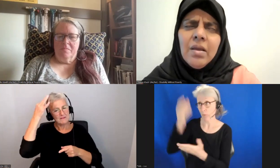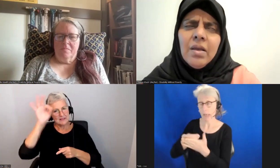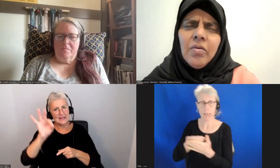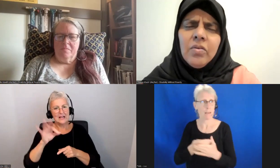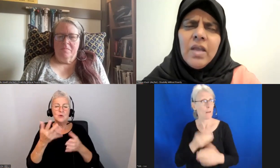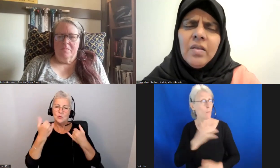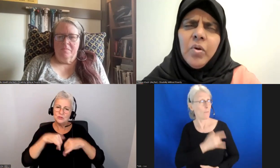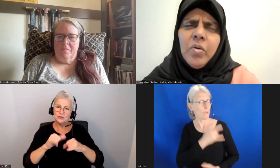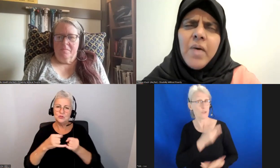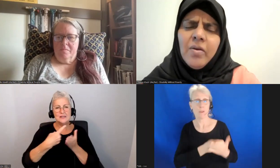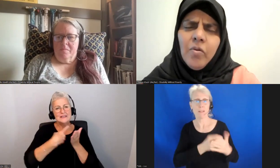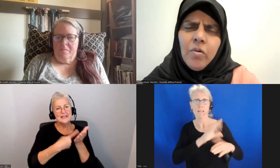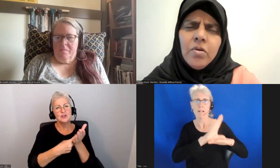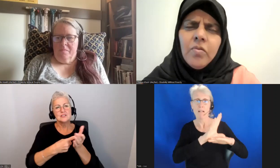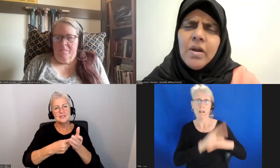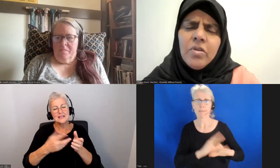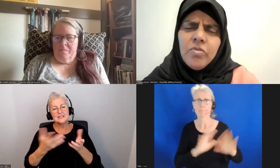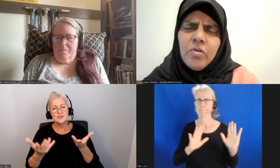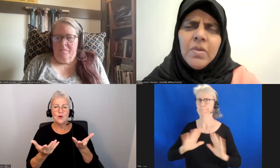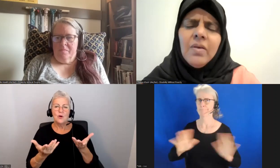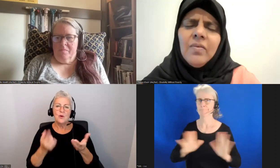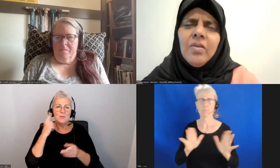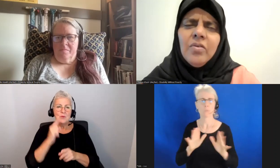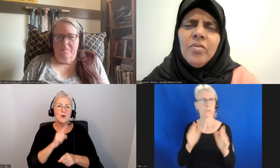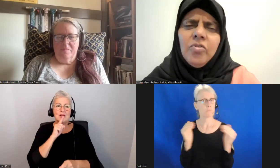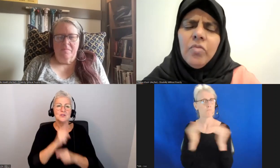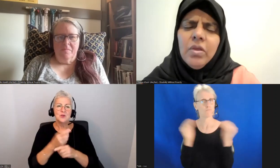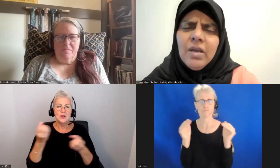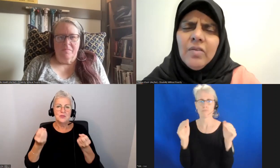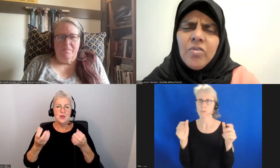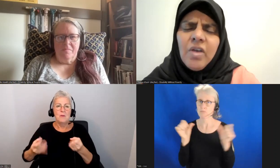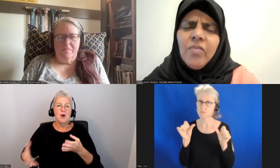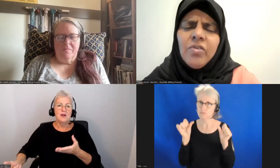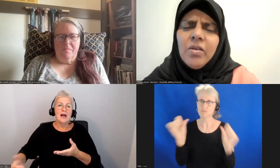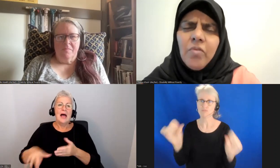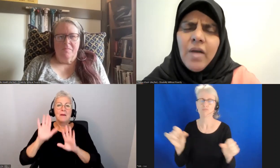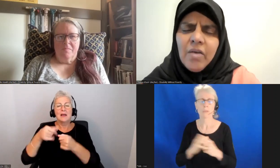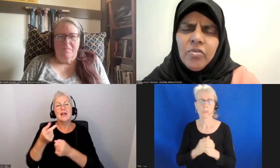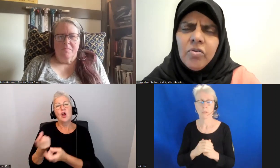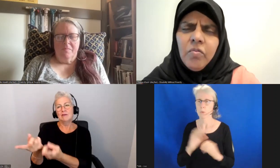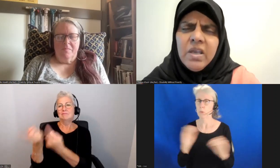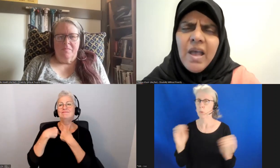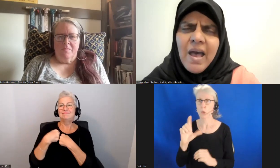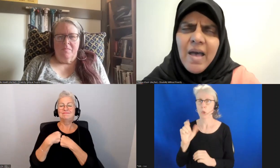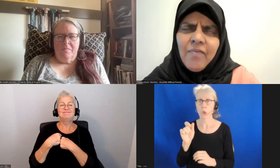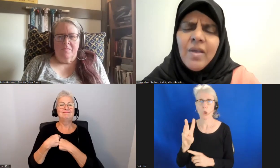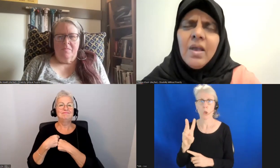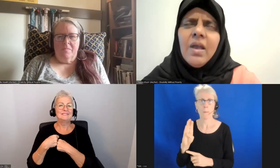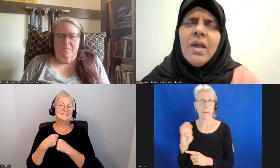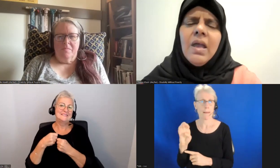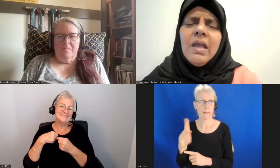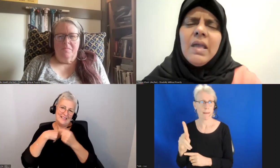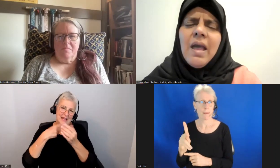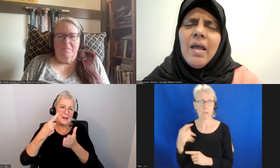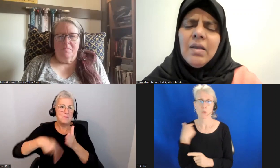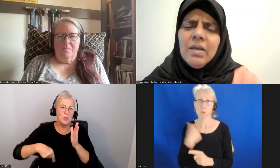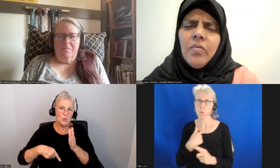again, taking the bull by the horn or whatever the term is and doing things ourselves on the ground. So we have